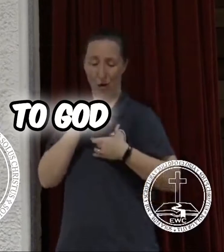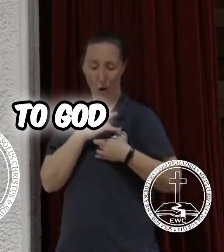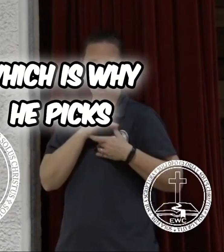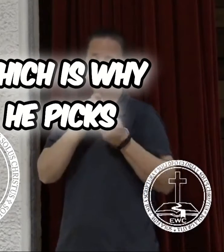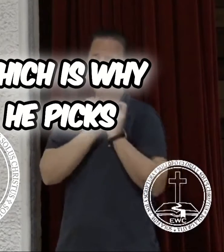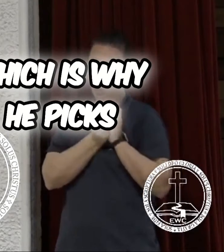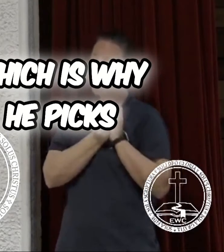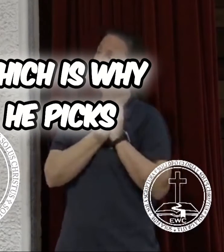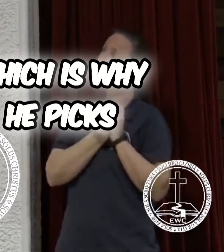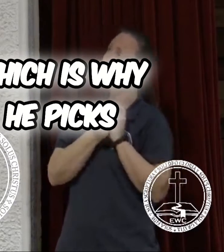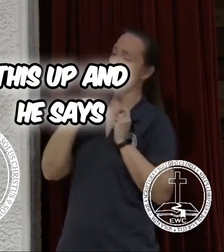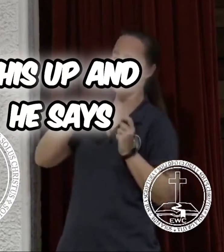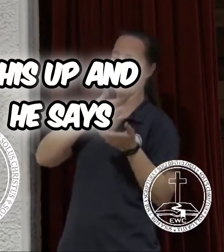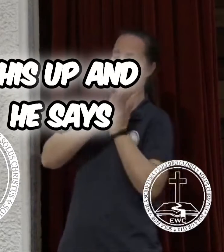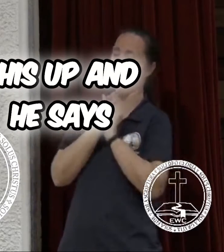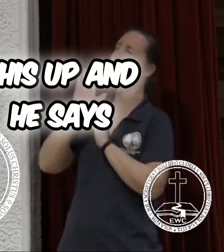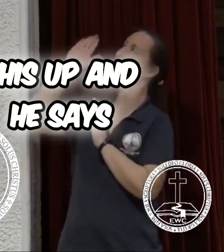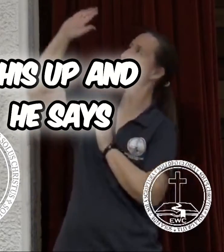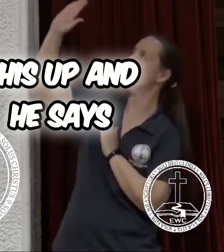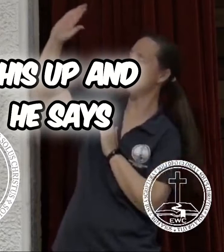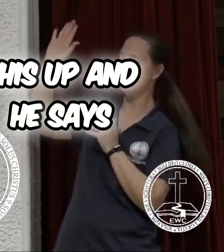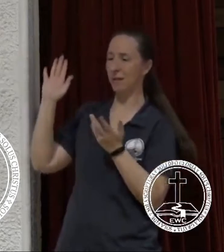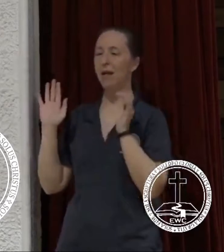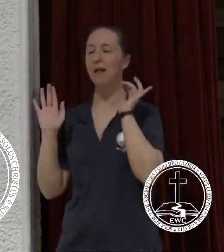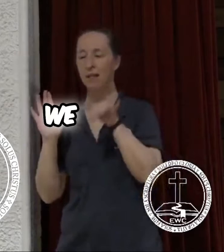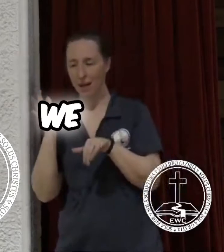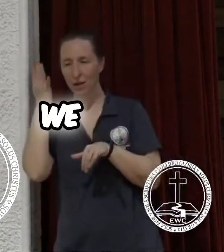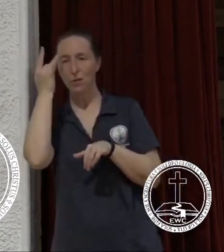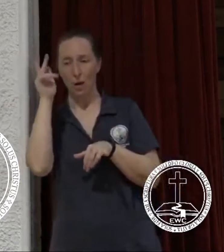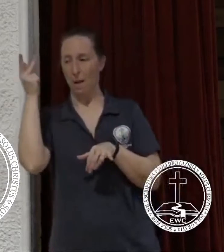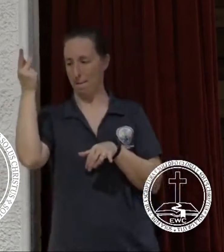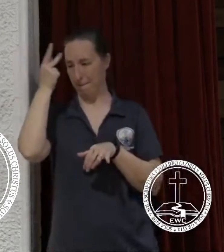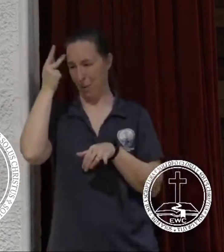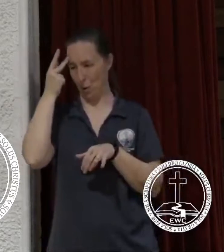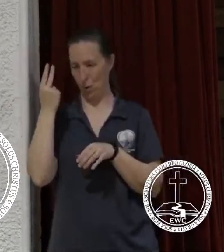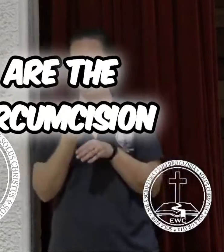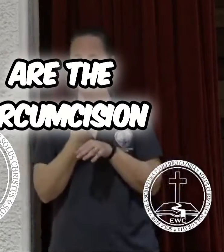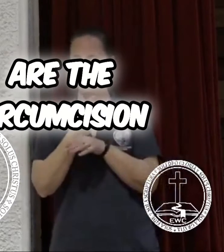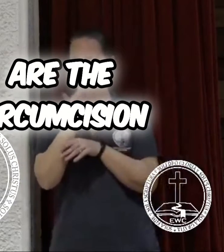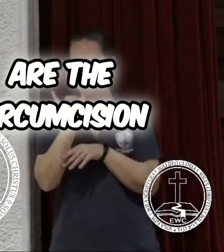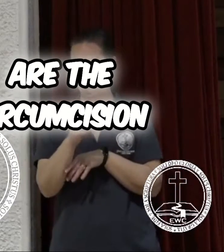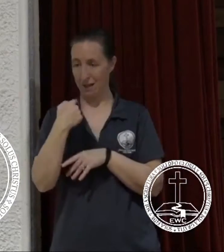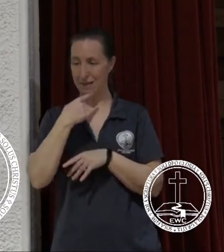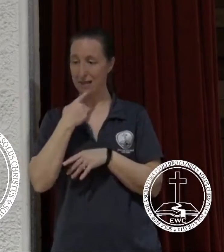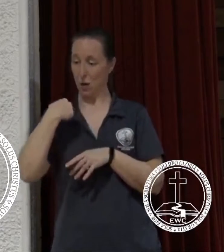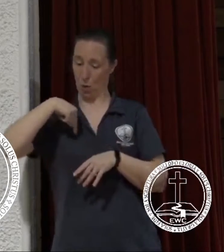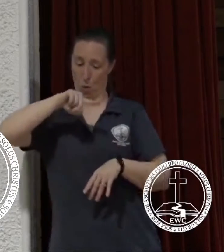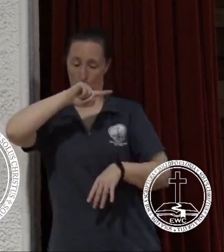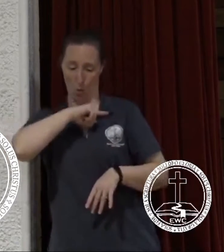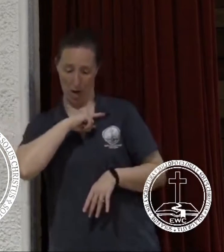belong to God, which is why he picks this up and he says, we are the circumcision.